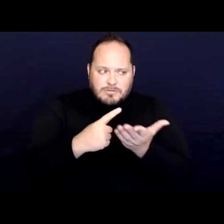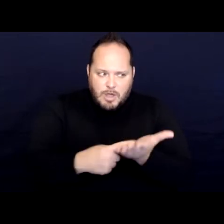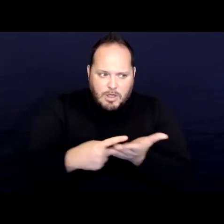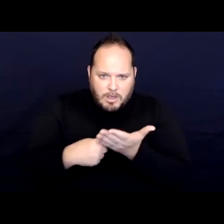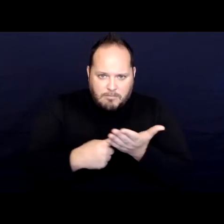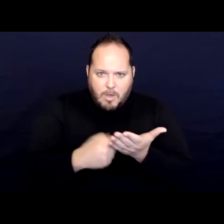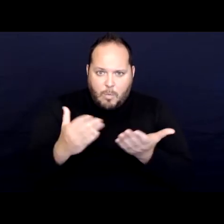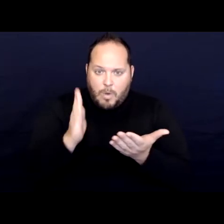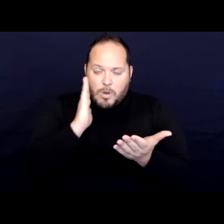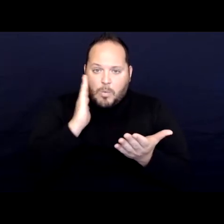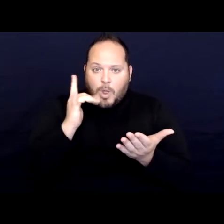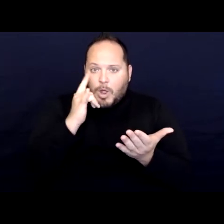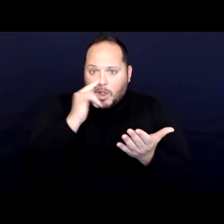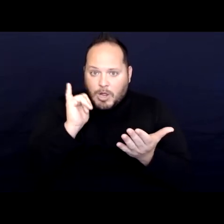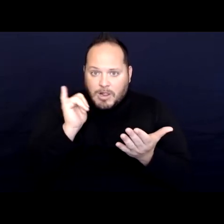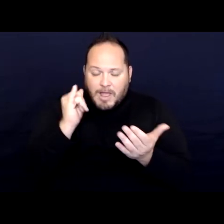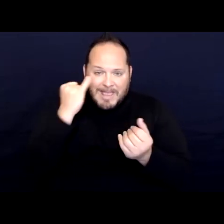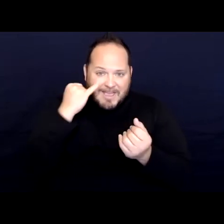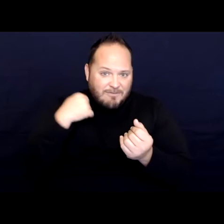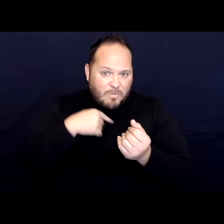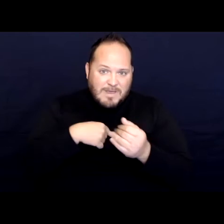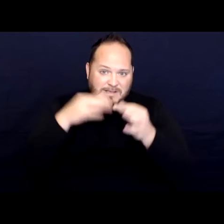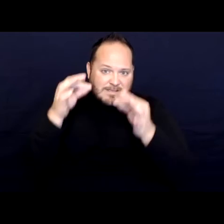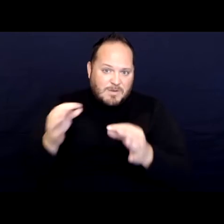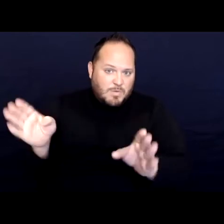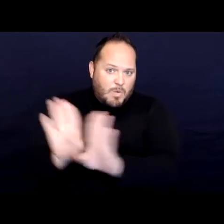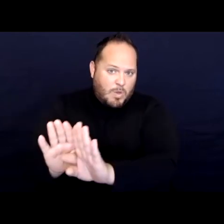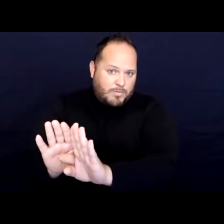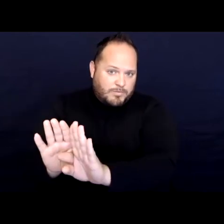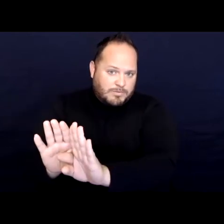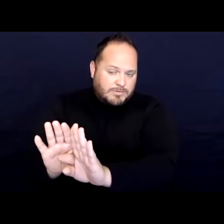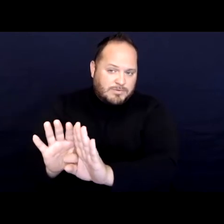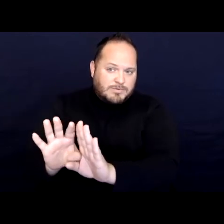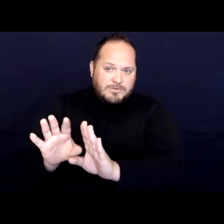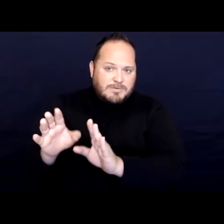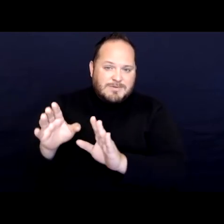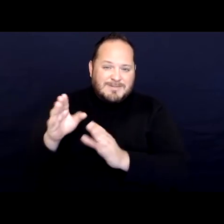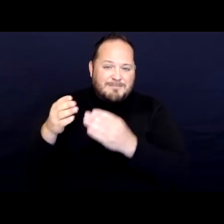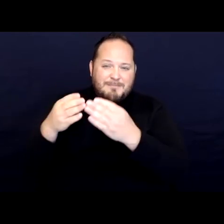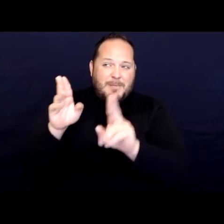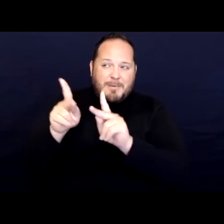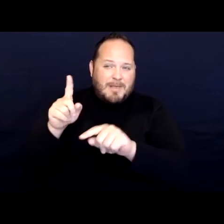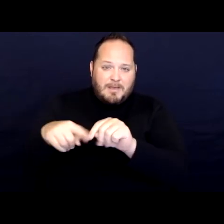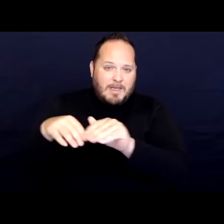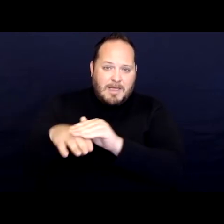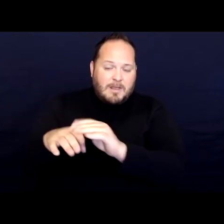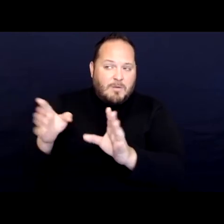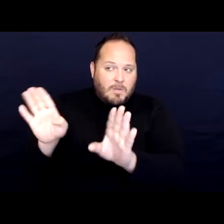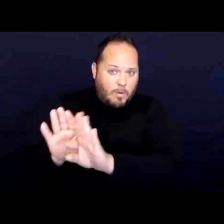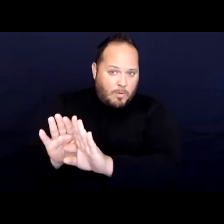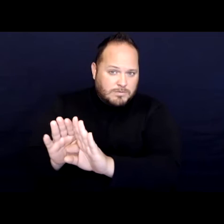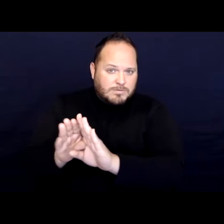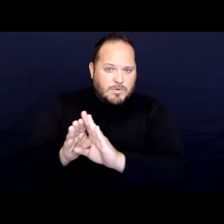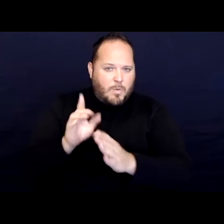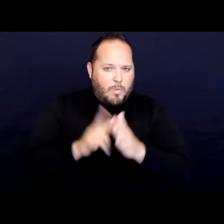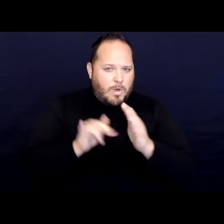like to close our doors to the public. I very quickly kind of went